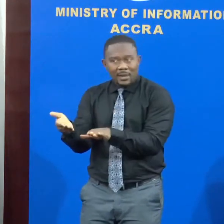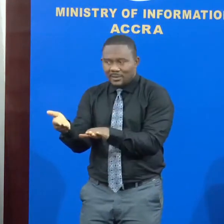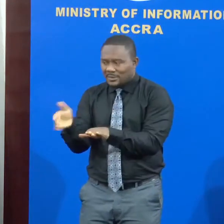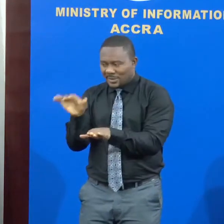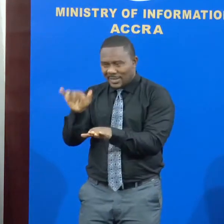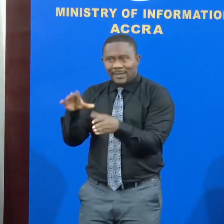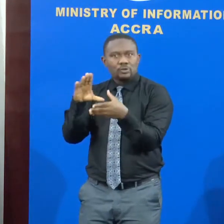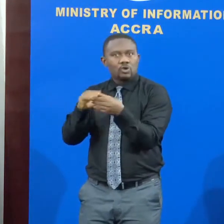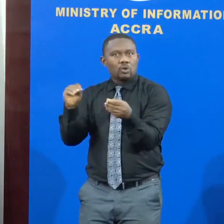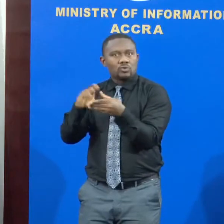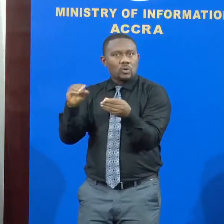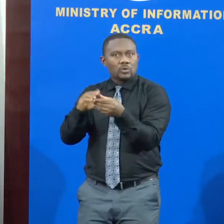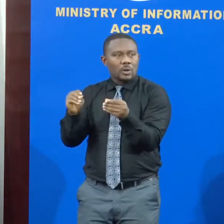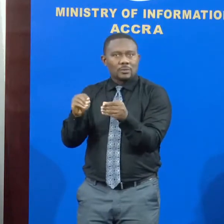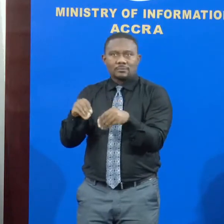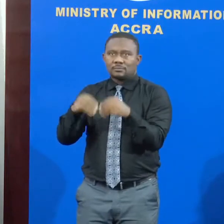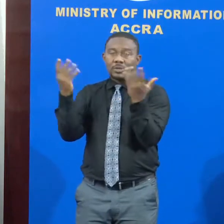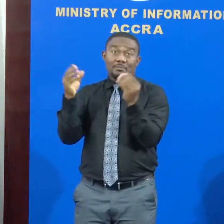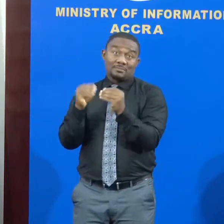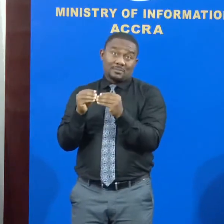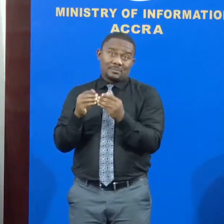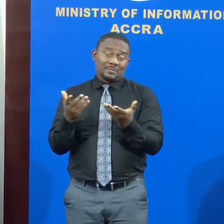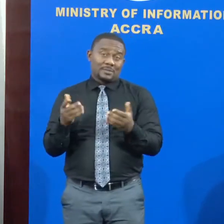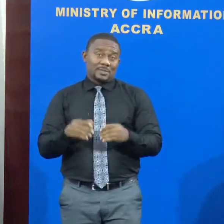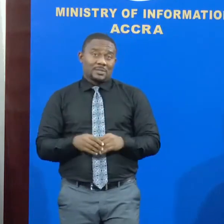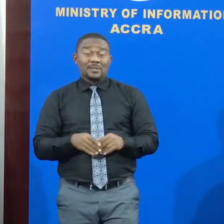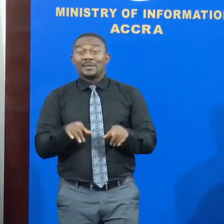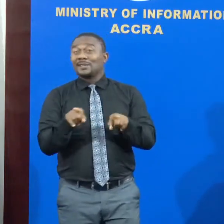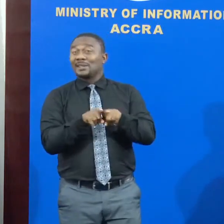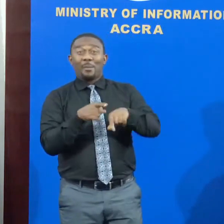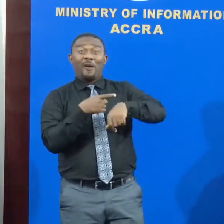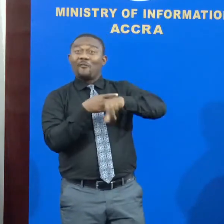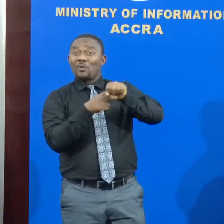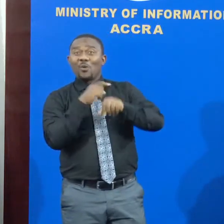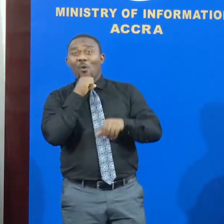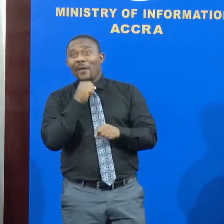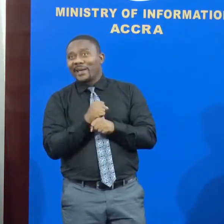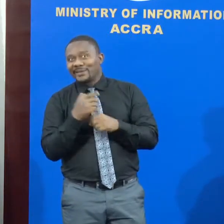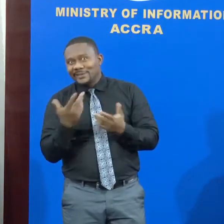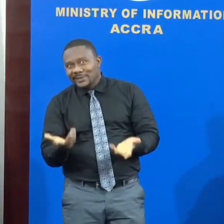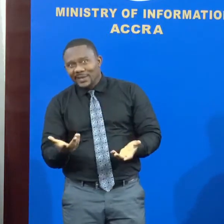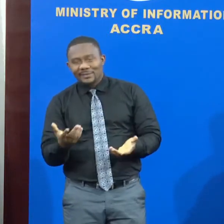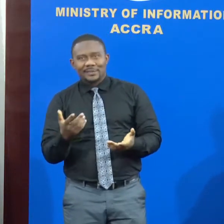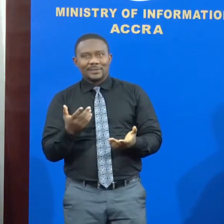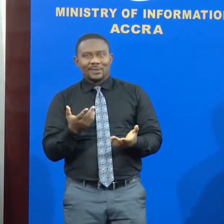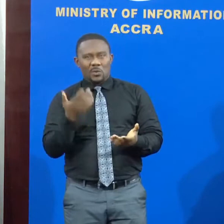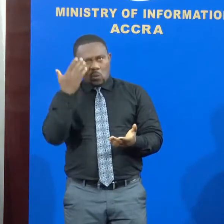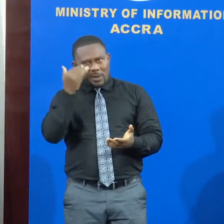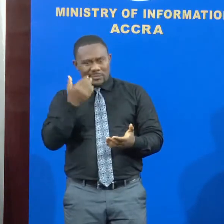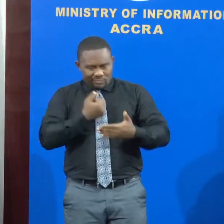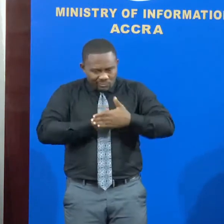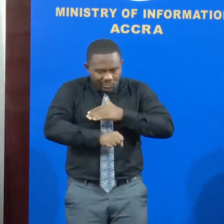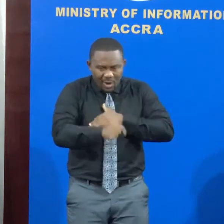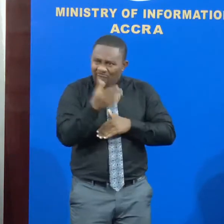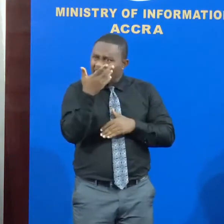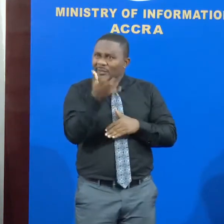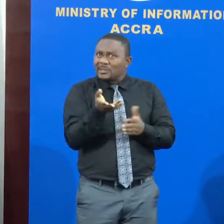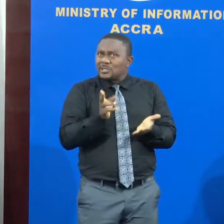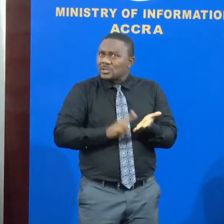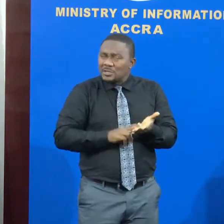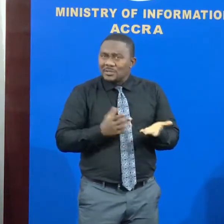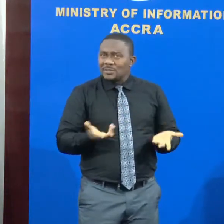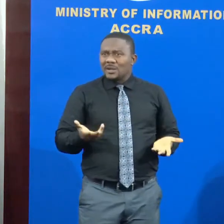thing of the past, just as football age will be a thing of the past, because you are registered from birth and you have